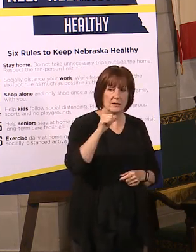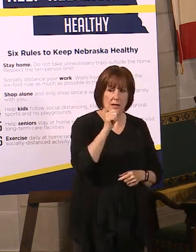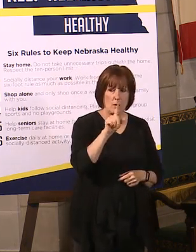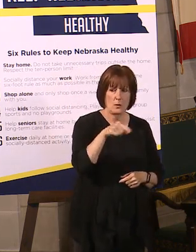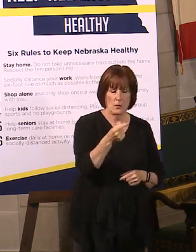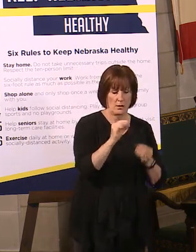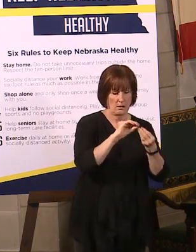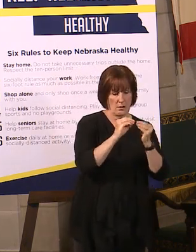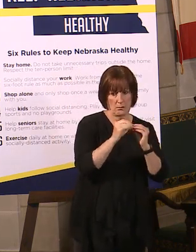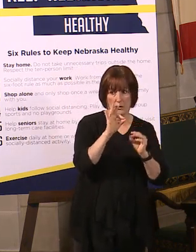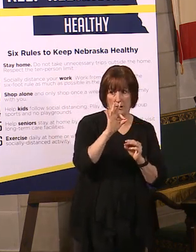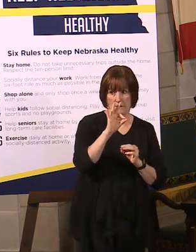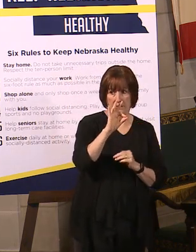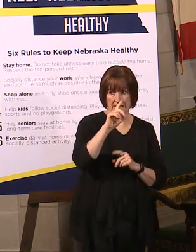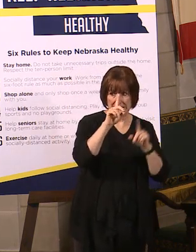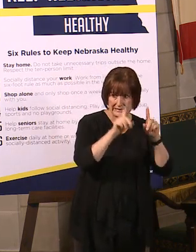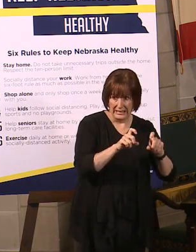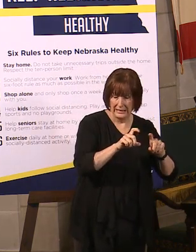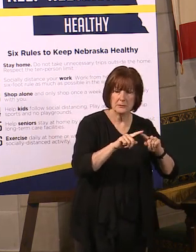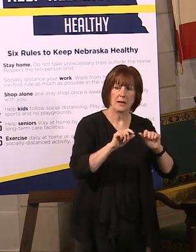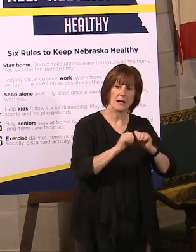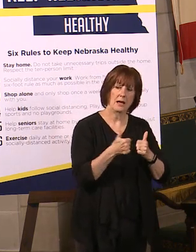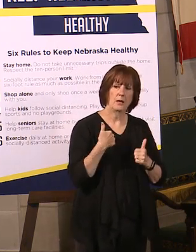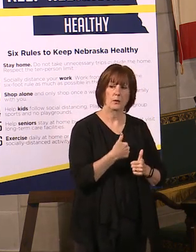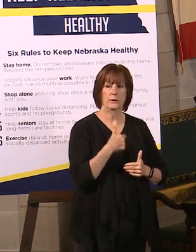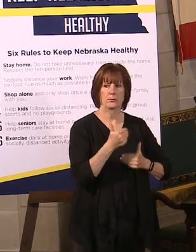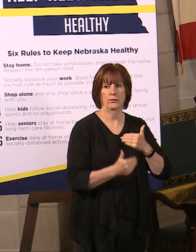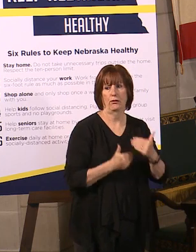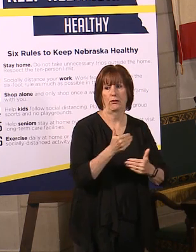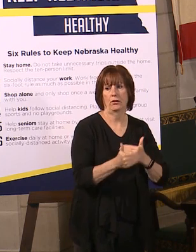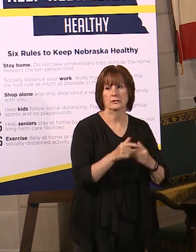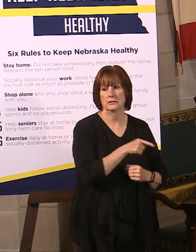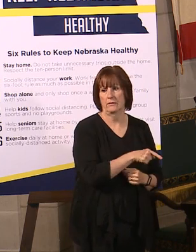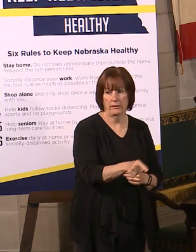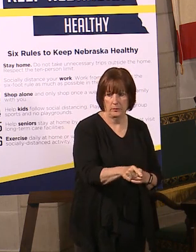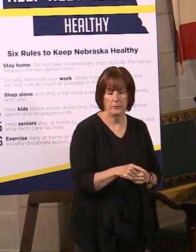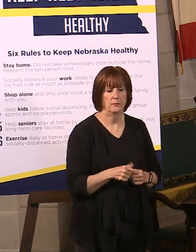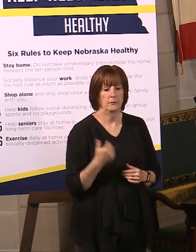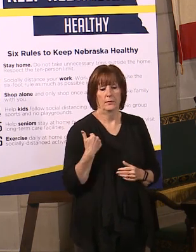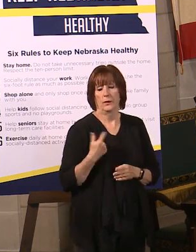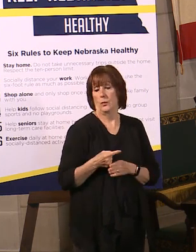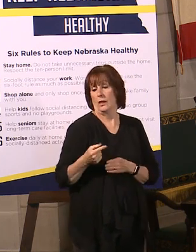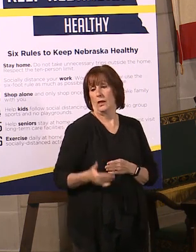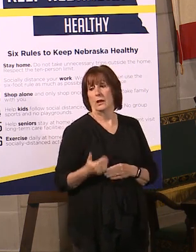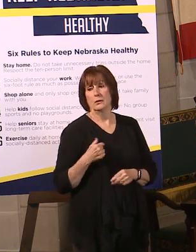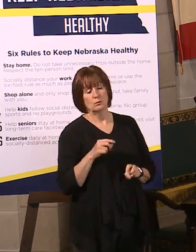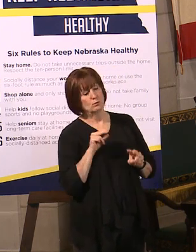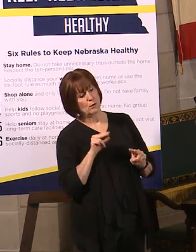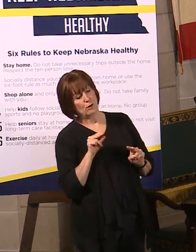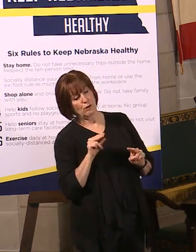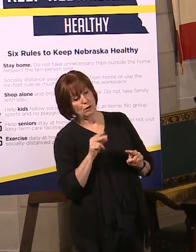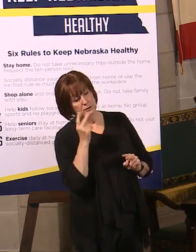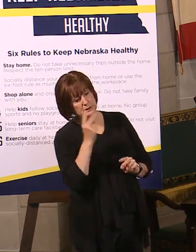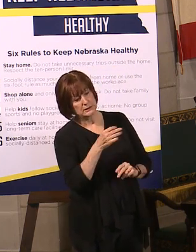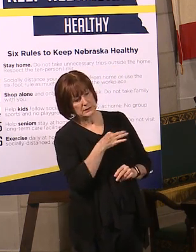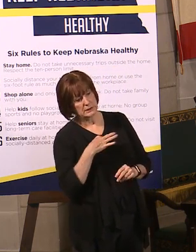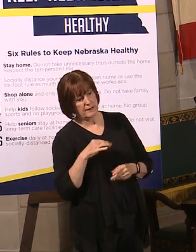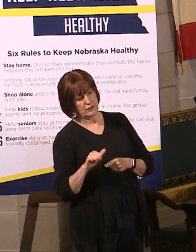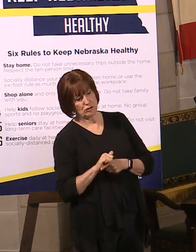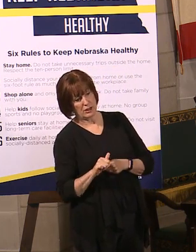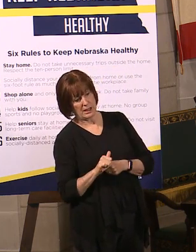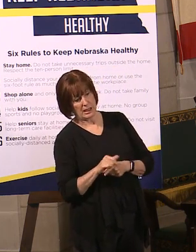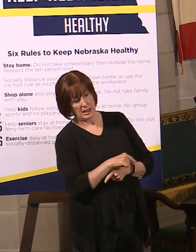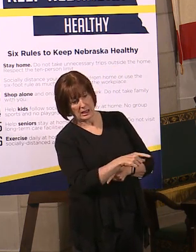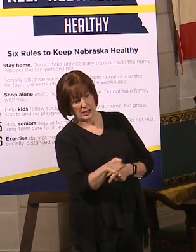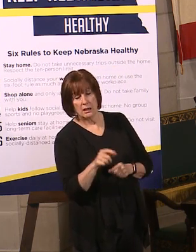of tests, but it's how we're processing those tests. Over the weekend, I was in there watching and seeing the staff get trained so that we